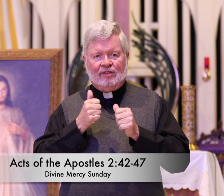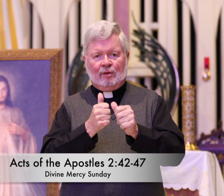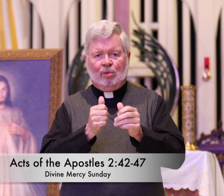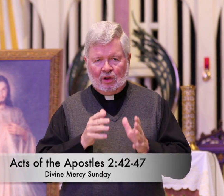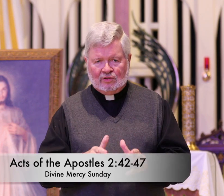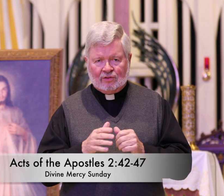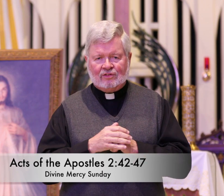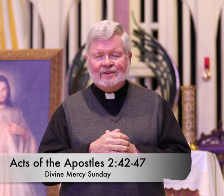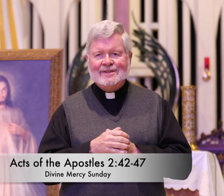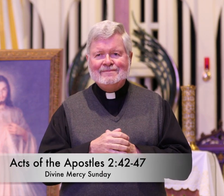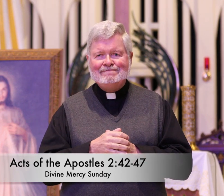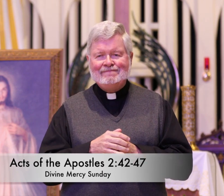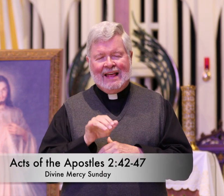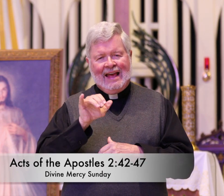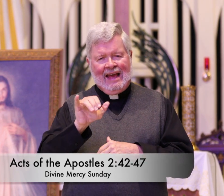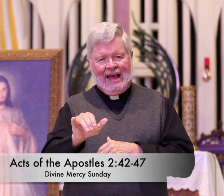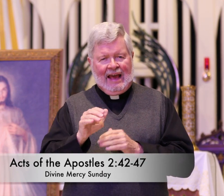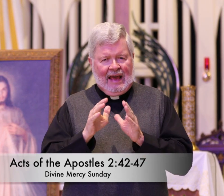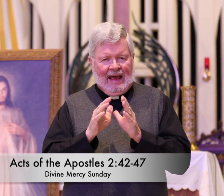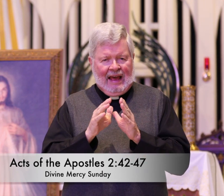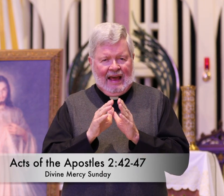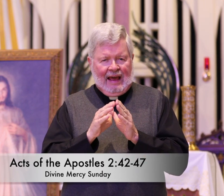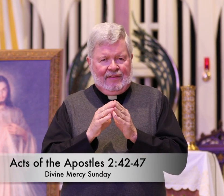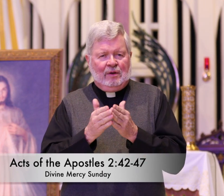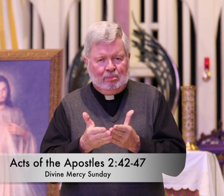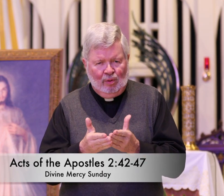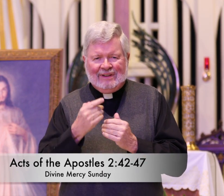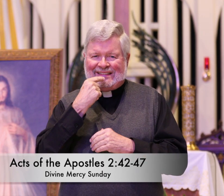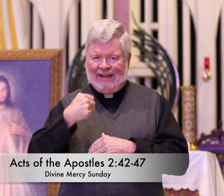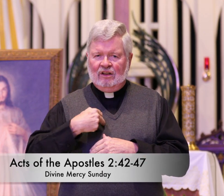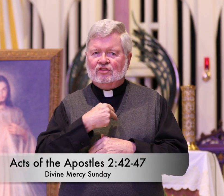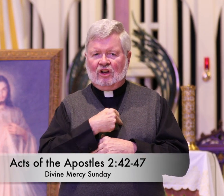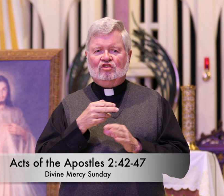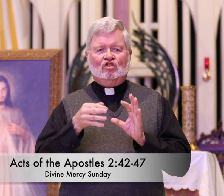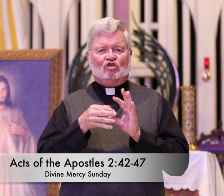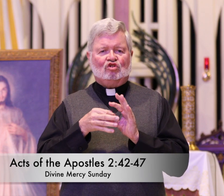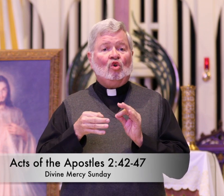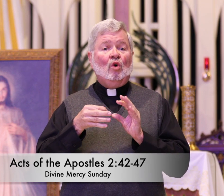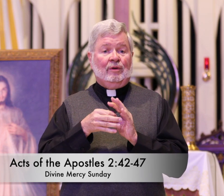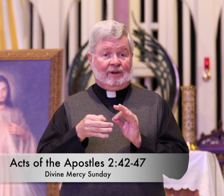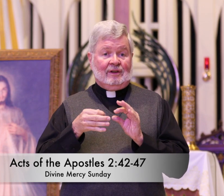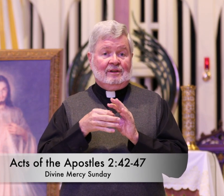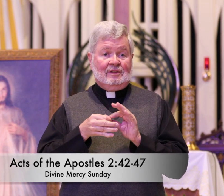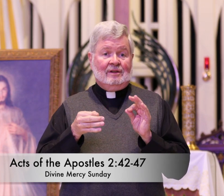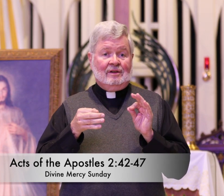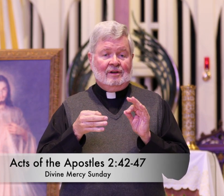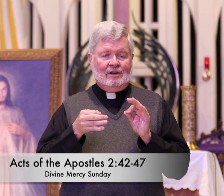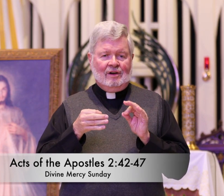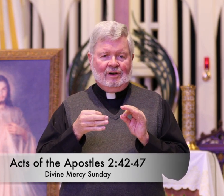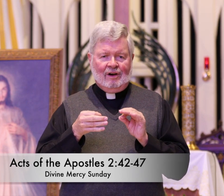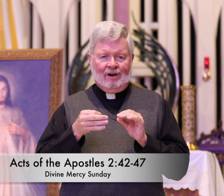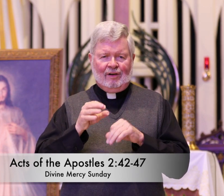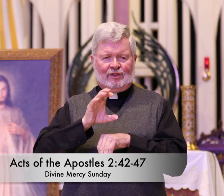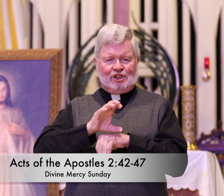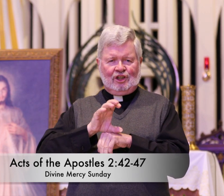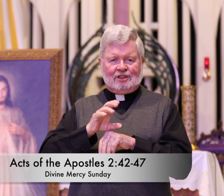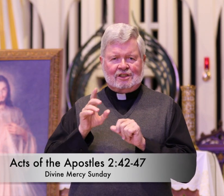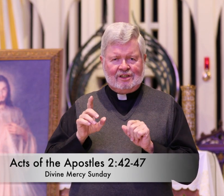the Apostles. And that book tells us the story of the church